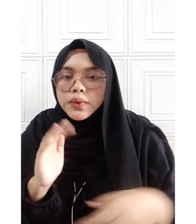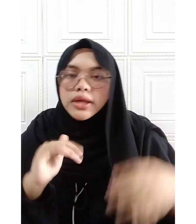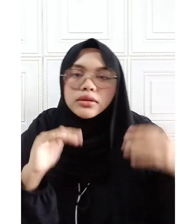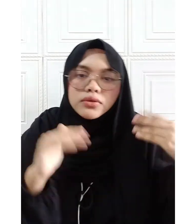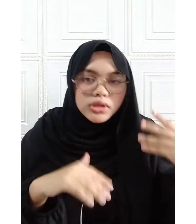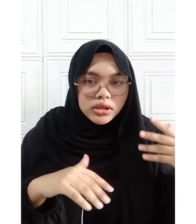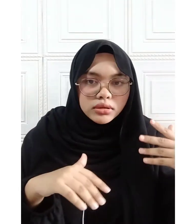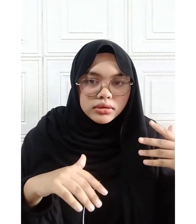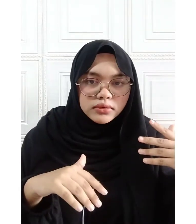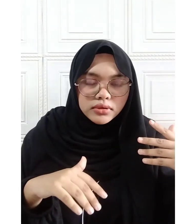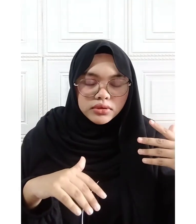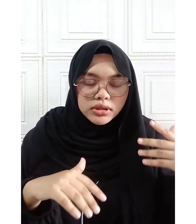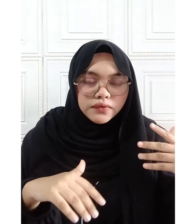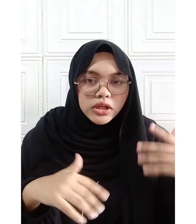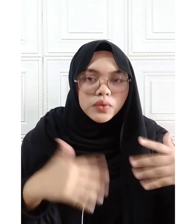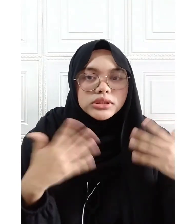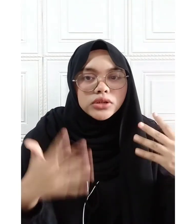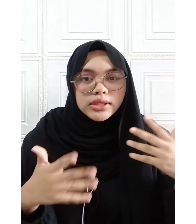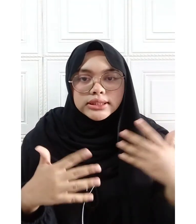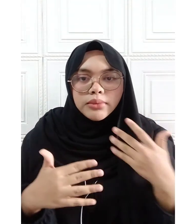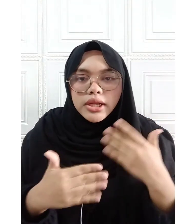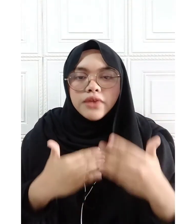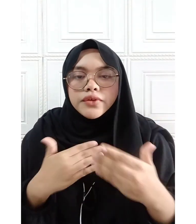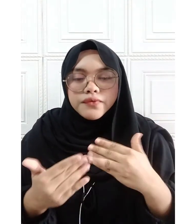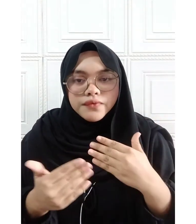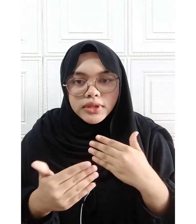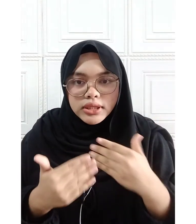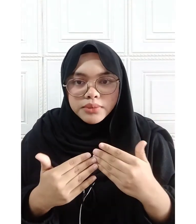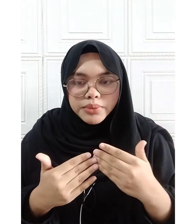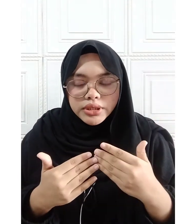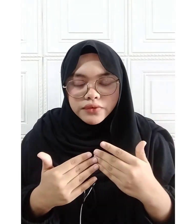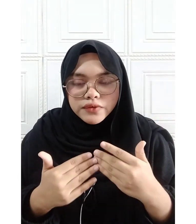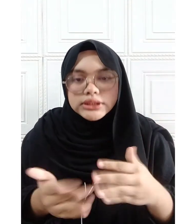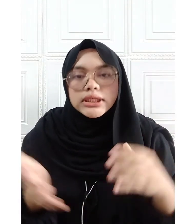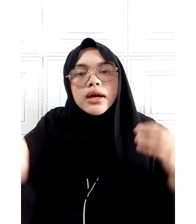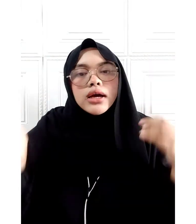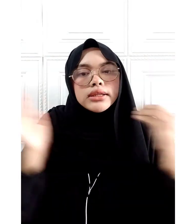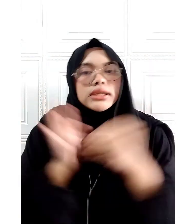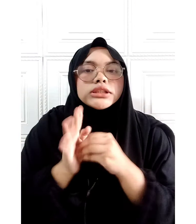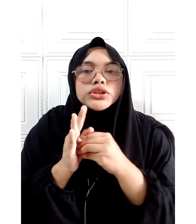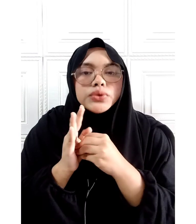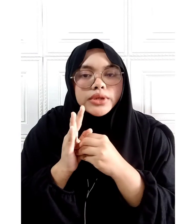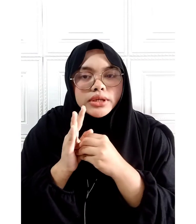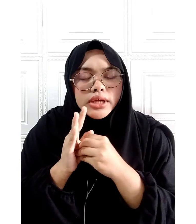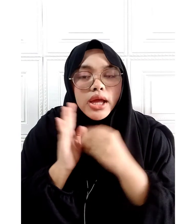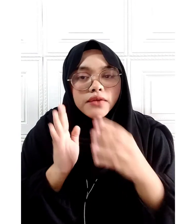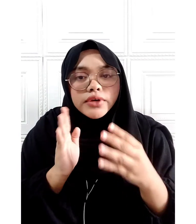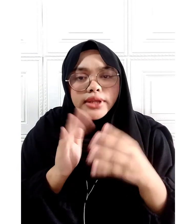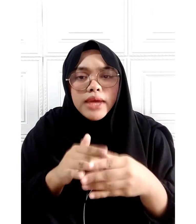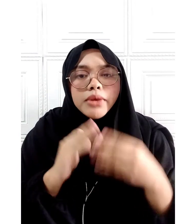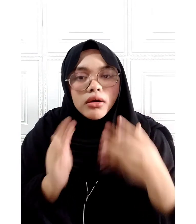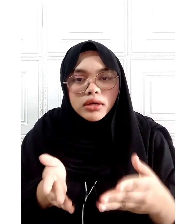and theoretical value is not the same and have a little bit difference. This is due to the error that might